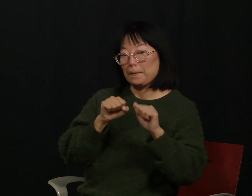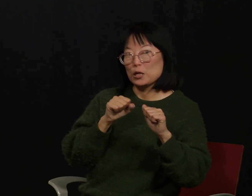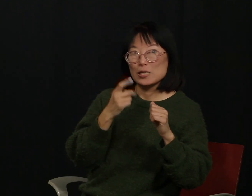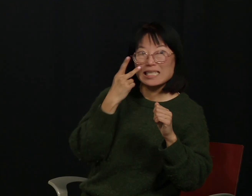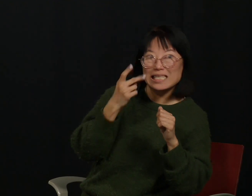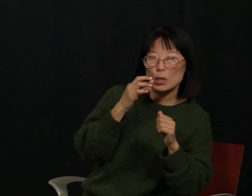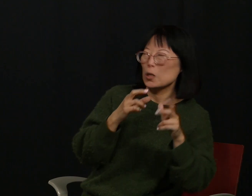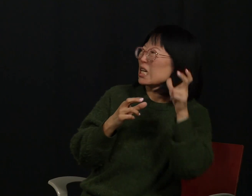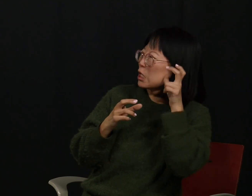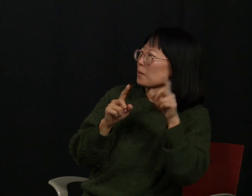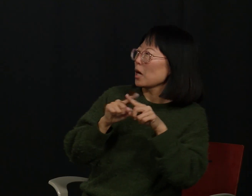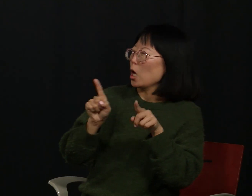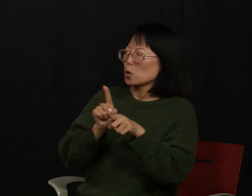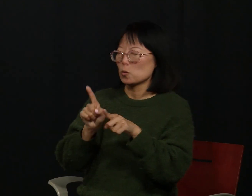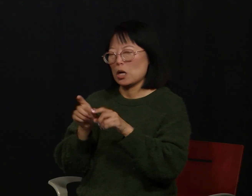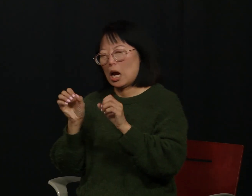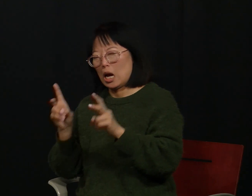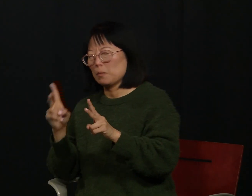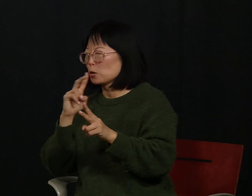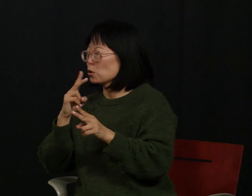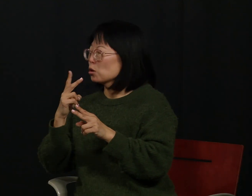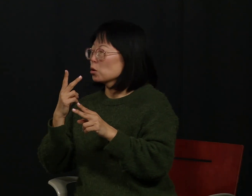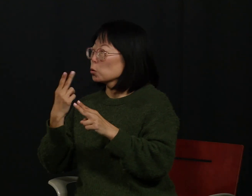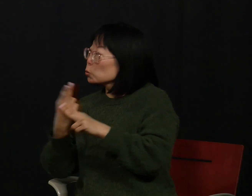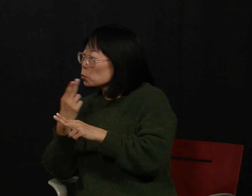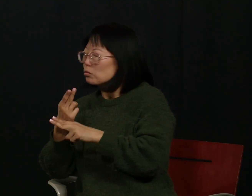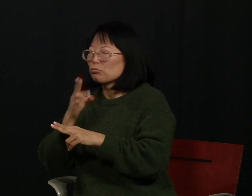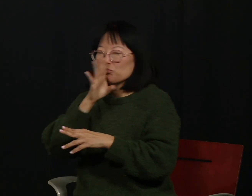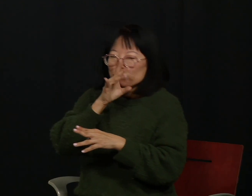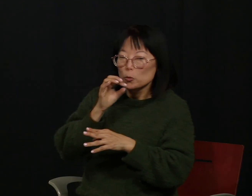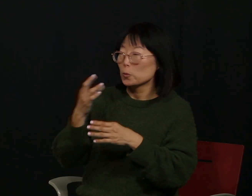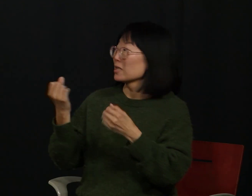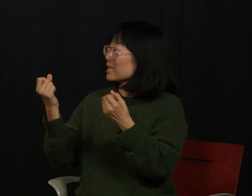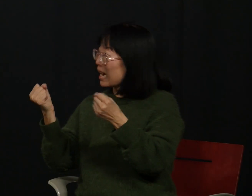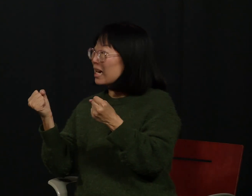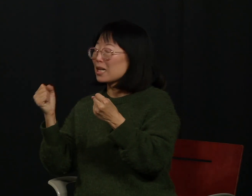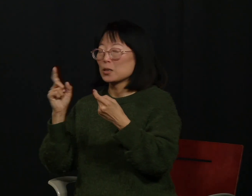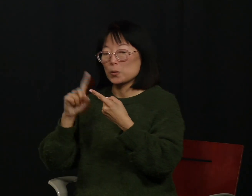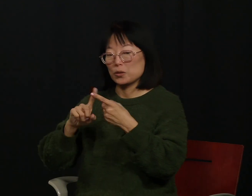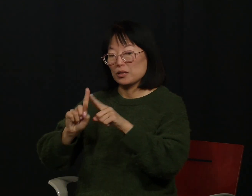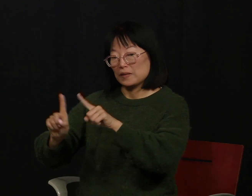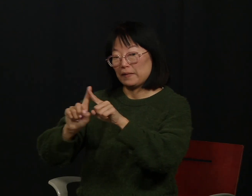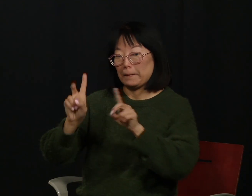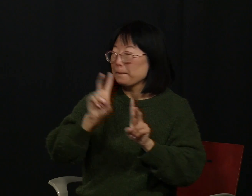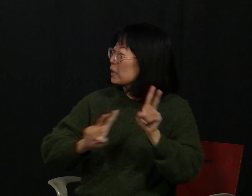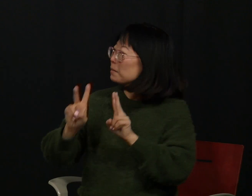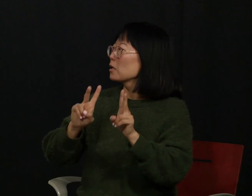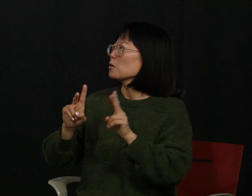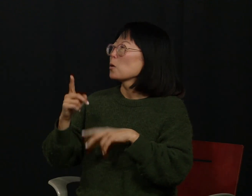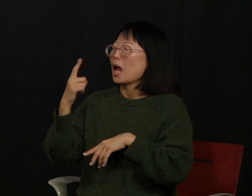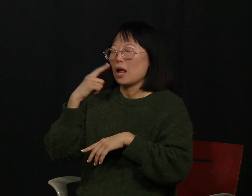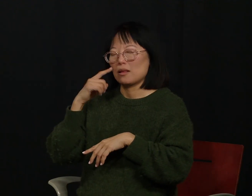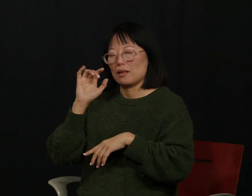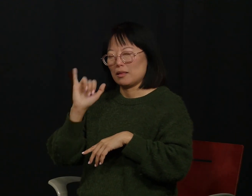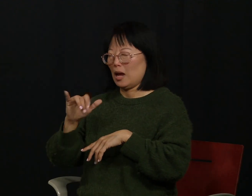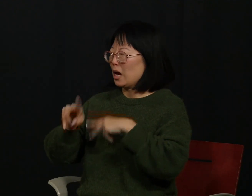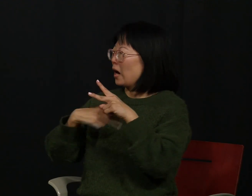ability to see or hear, but the opportunity to use, speak, or sign to different people. And I think that kind